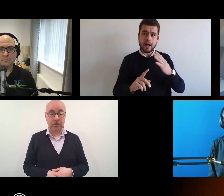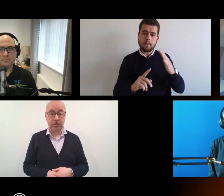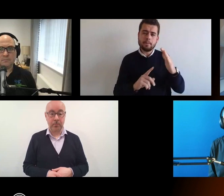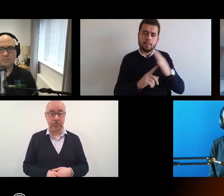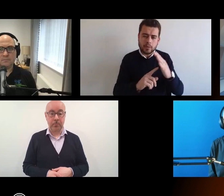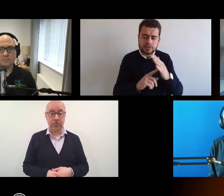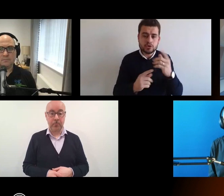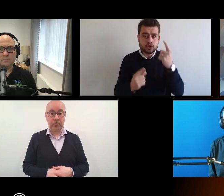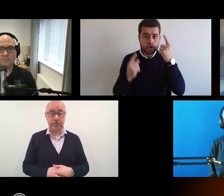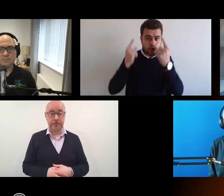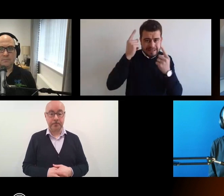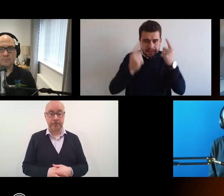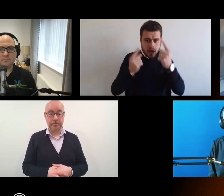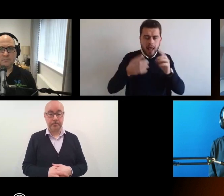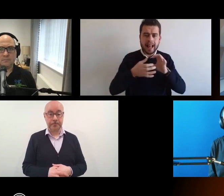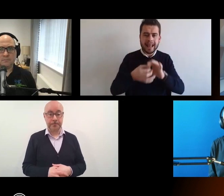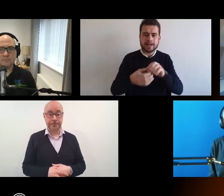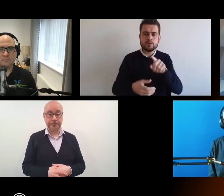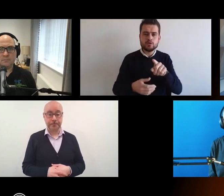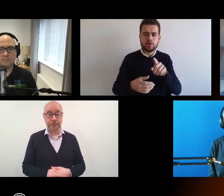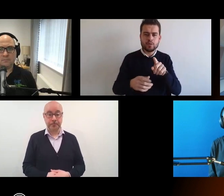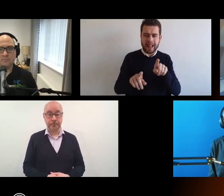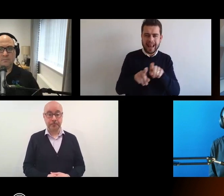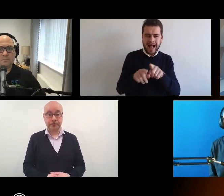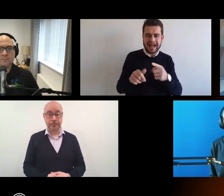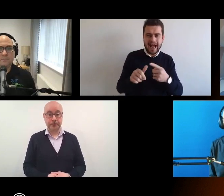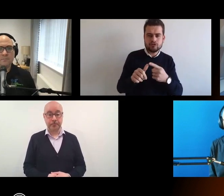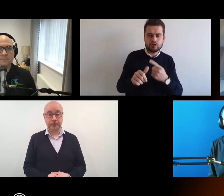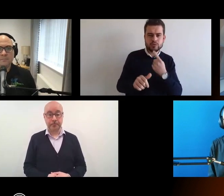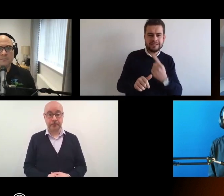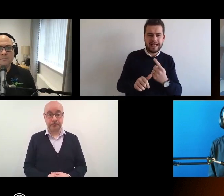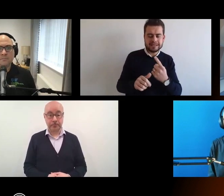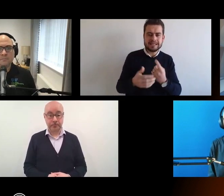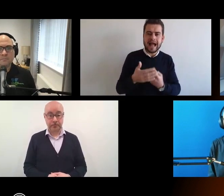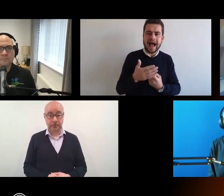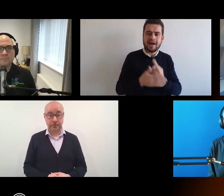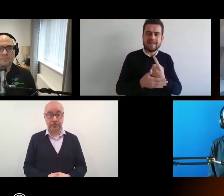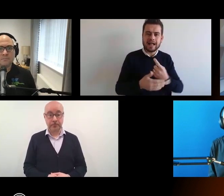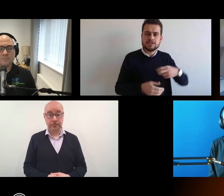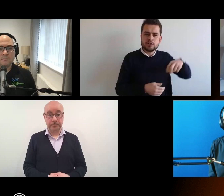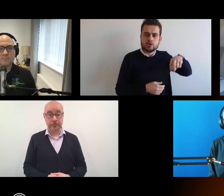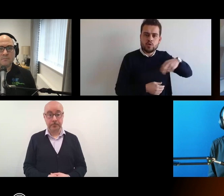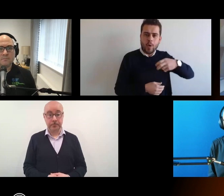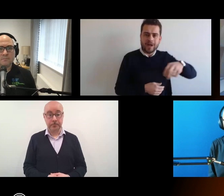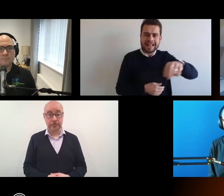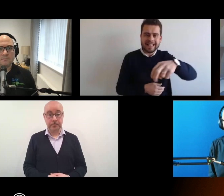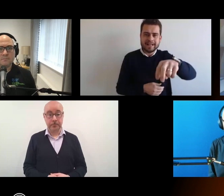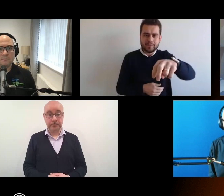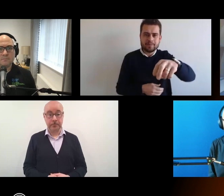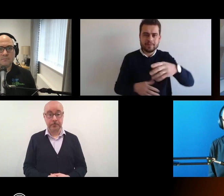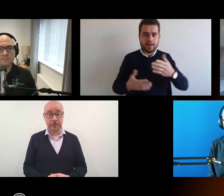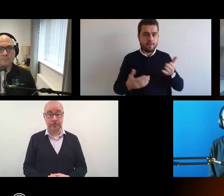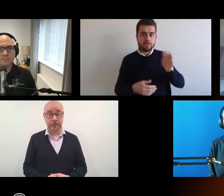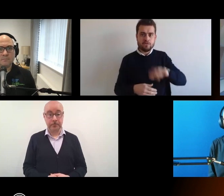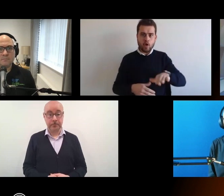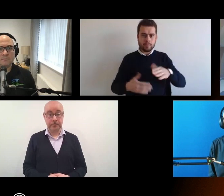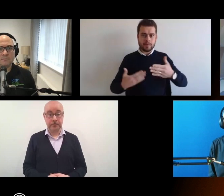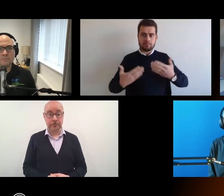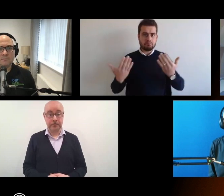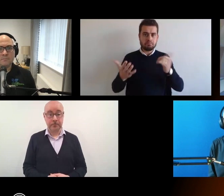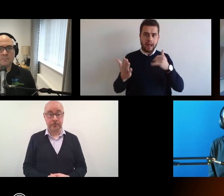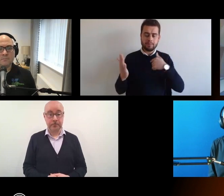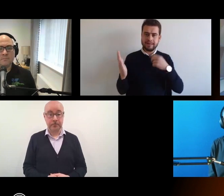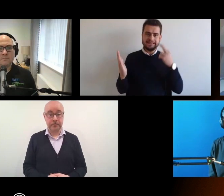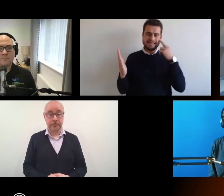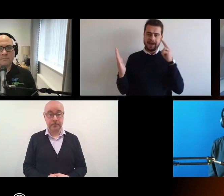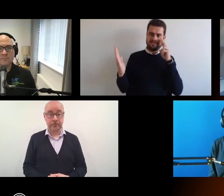Now, there are four things that we can suggest, I think. First of all, as Andrew said,